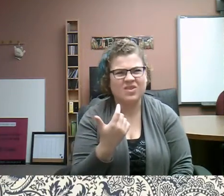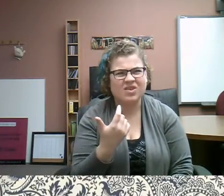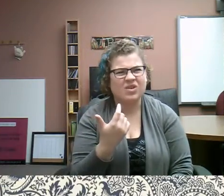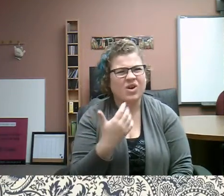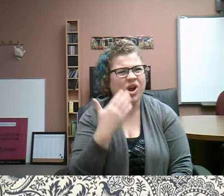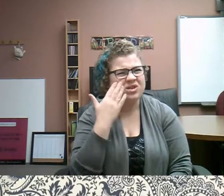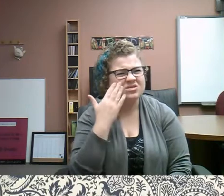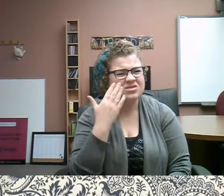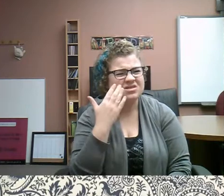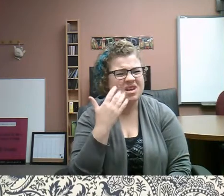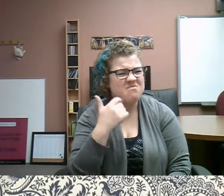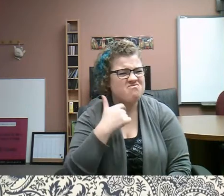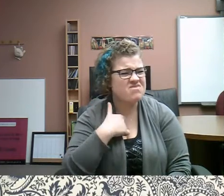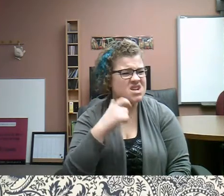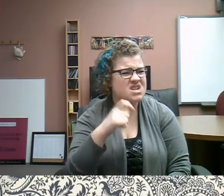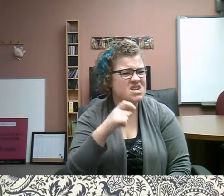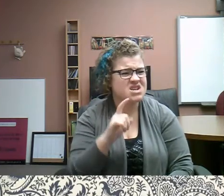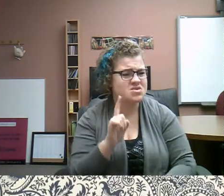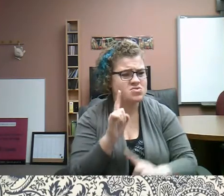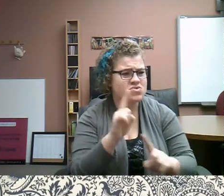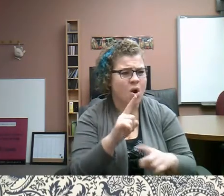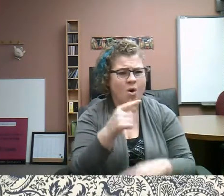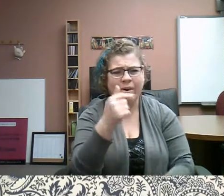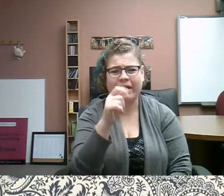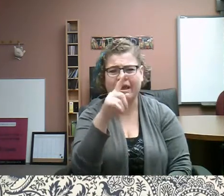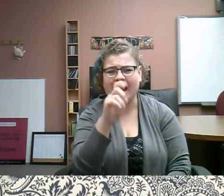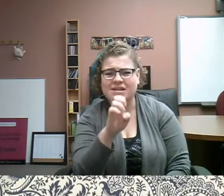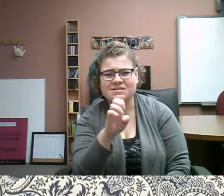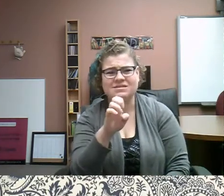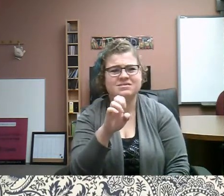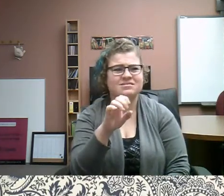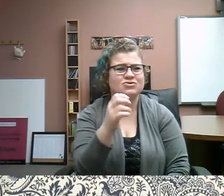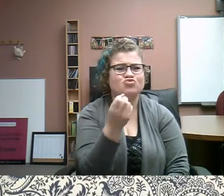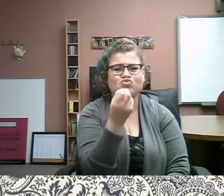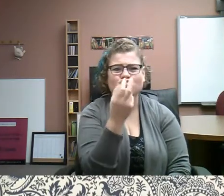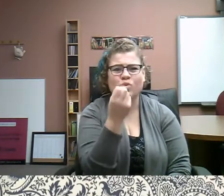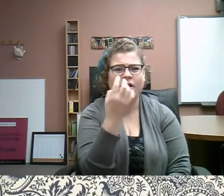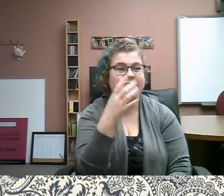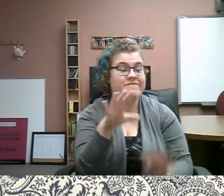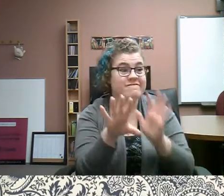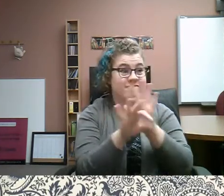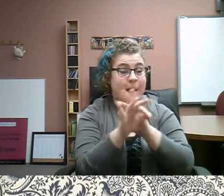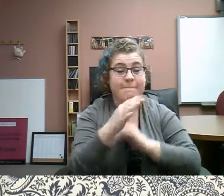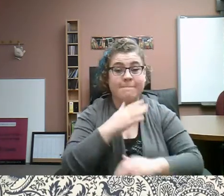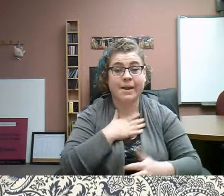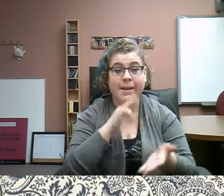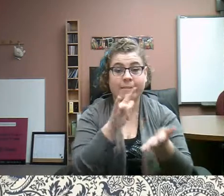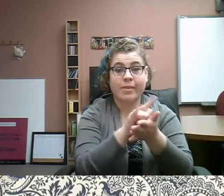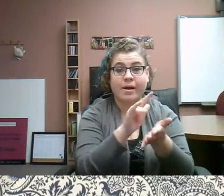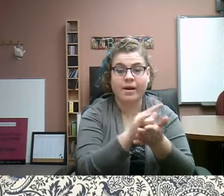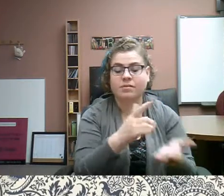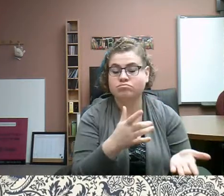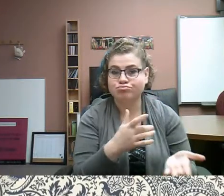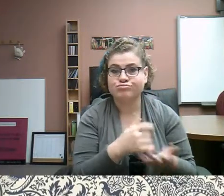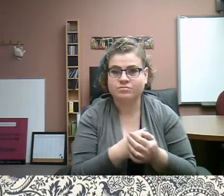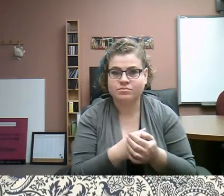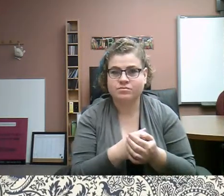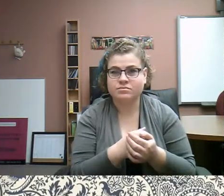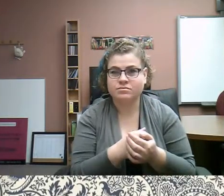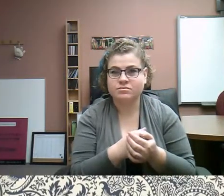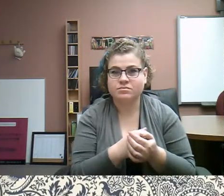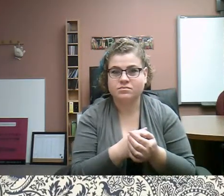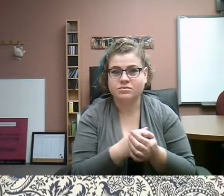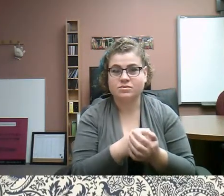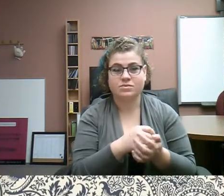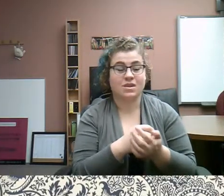if I was to say, oh, I have to go to gate number 12 to find my